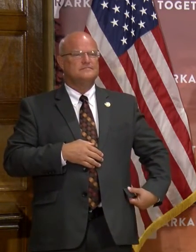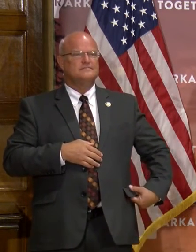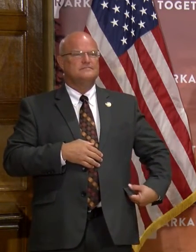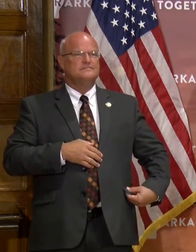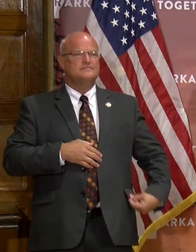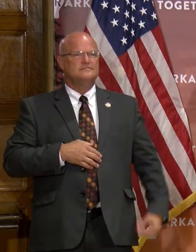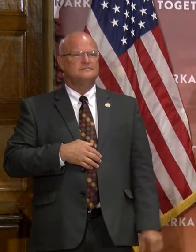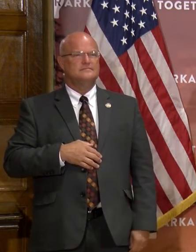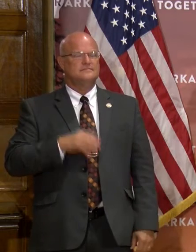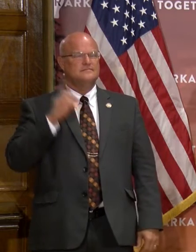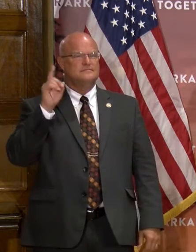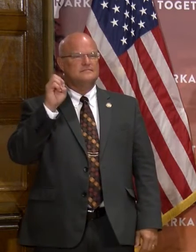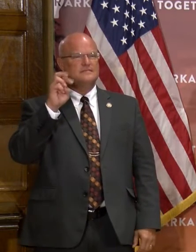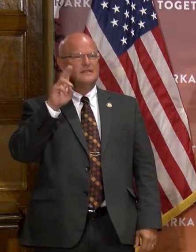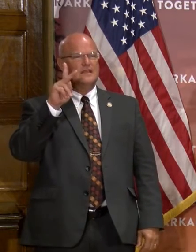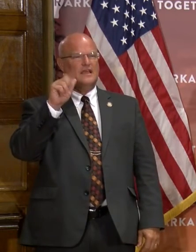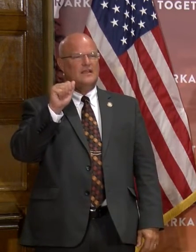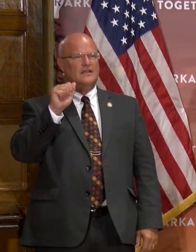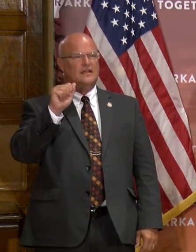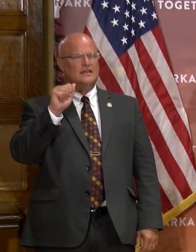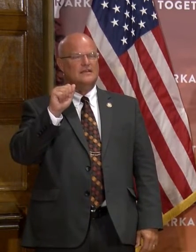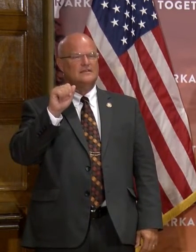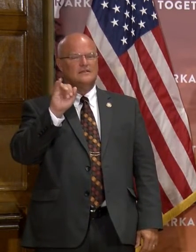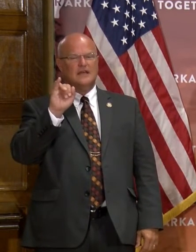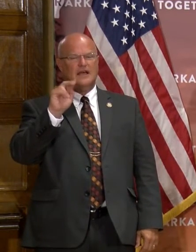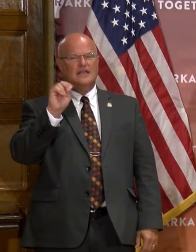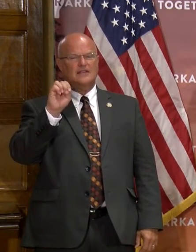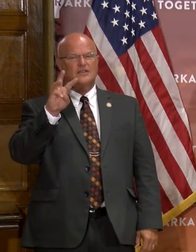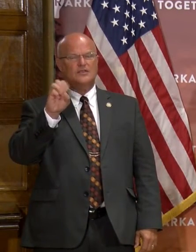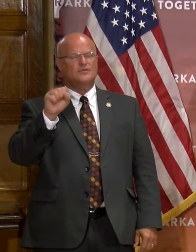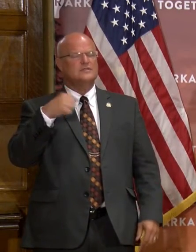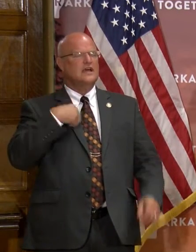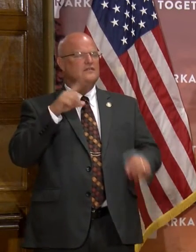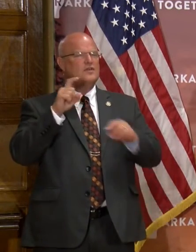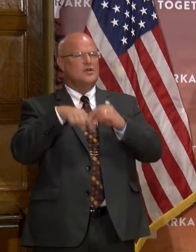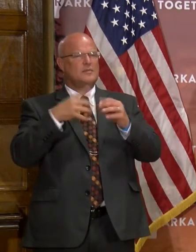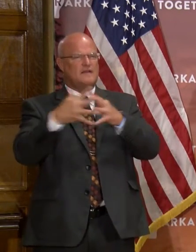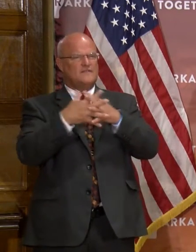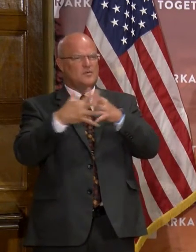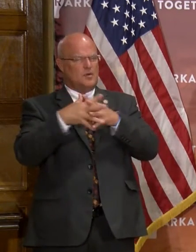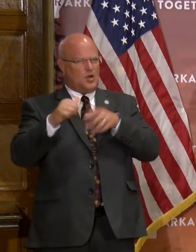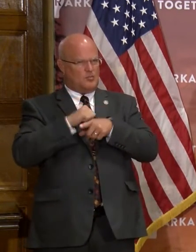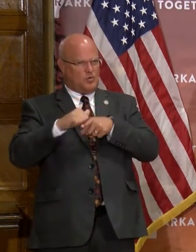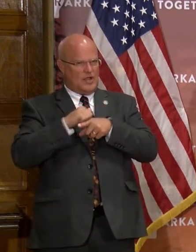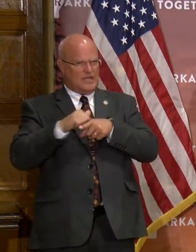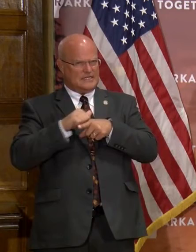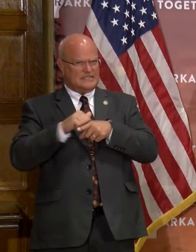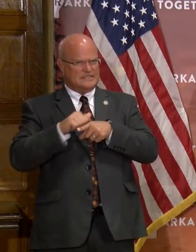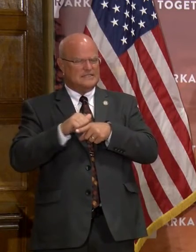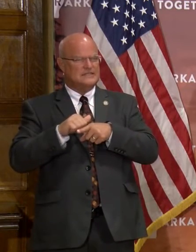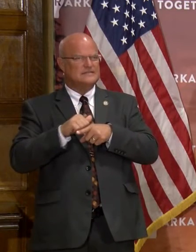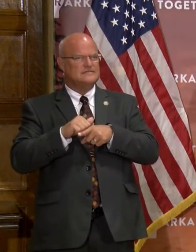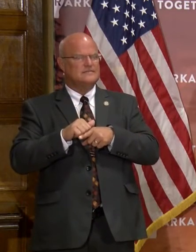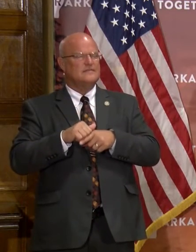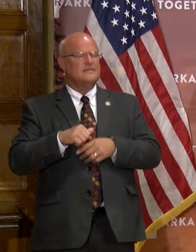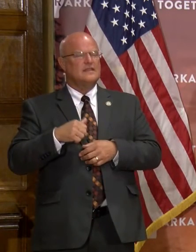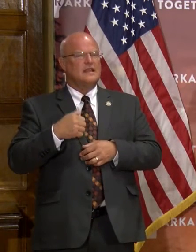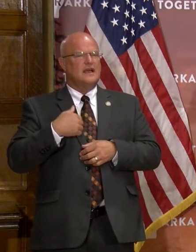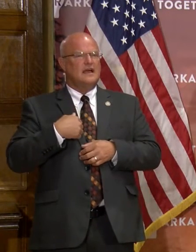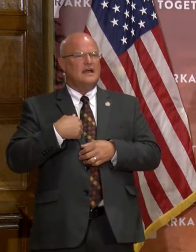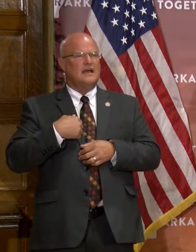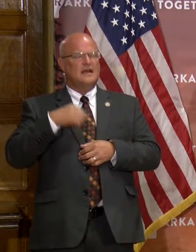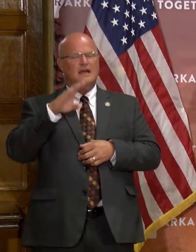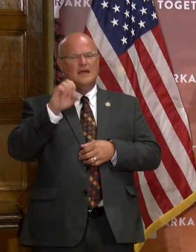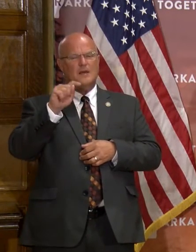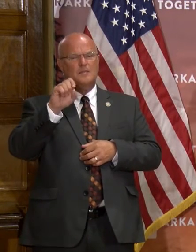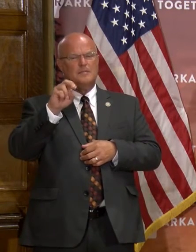Governor, this is Erica Thomas with 5 News. I had a question for you about football practice. Southside in Fort Smith and Bentonville High